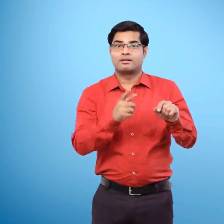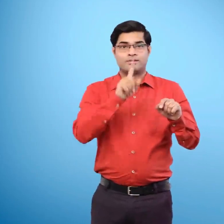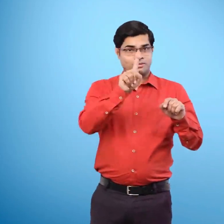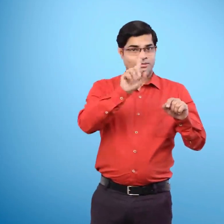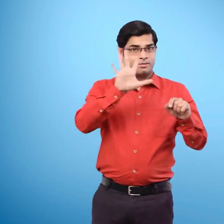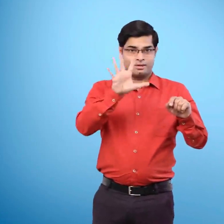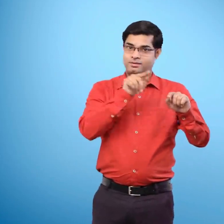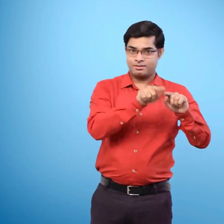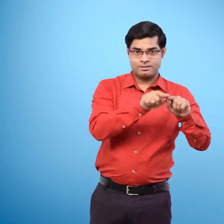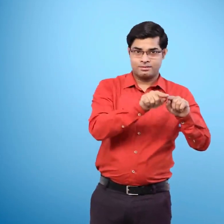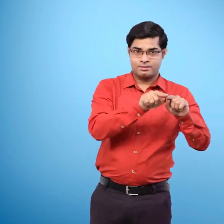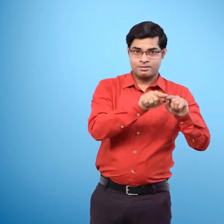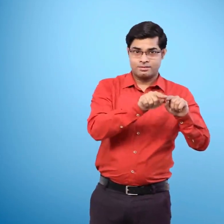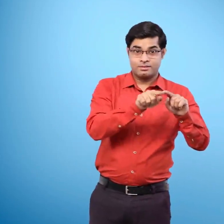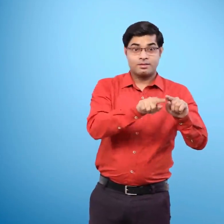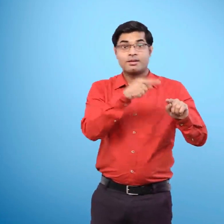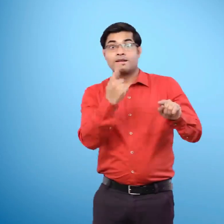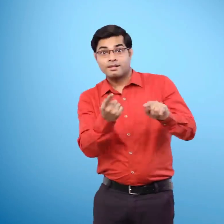Number 15. Box 2.